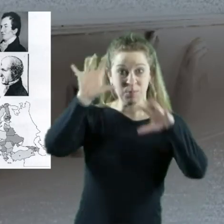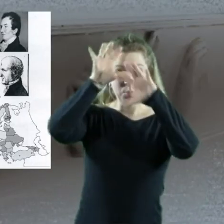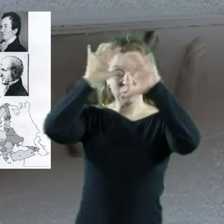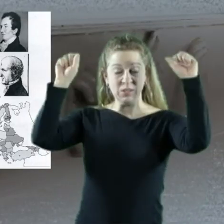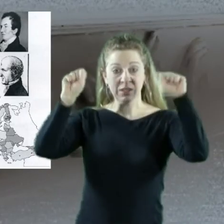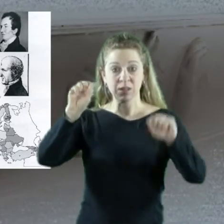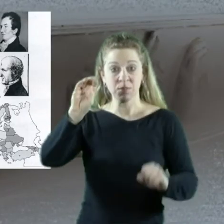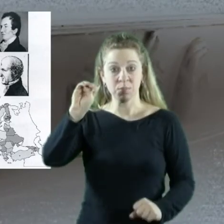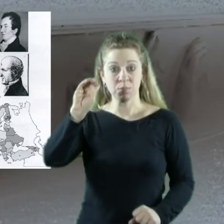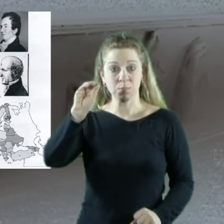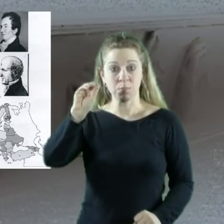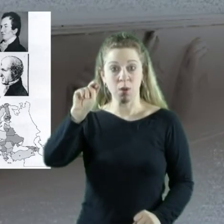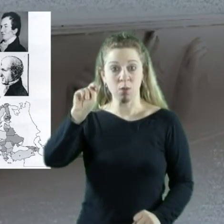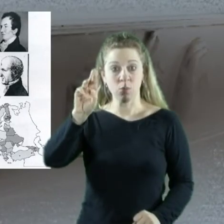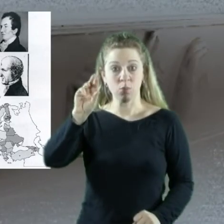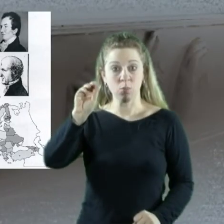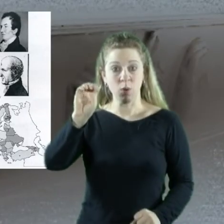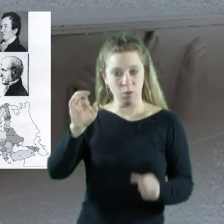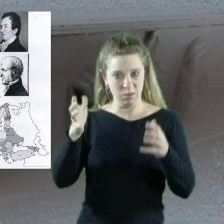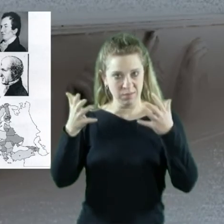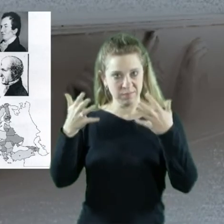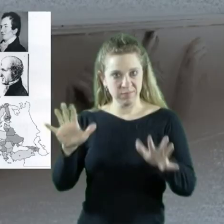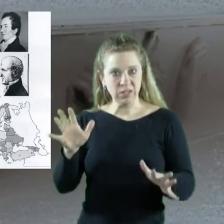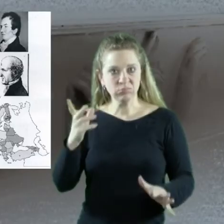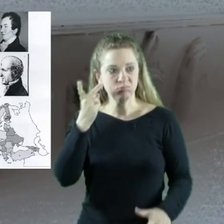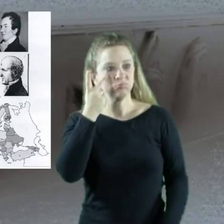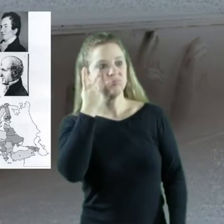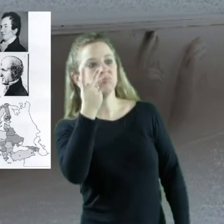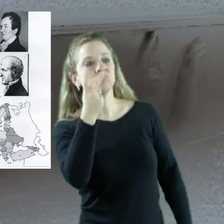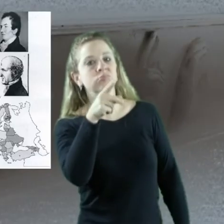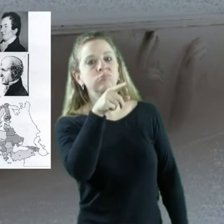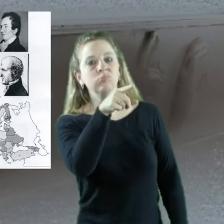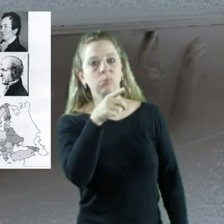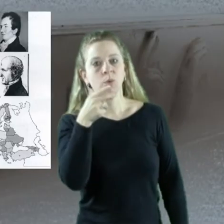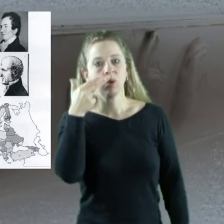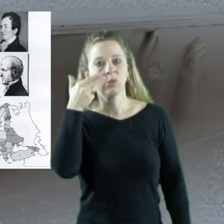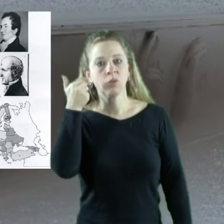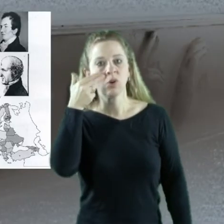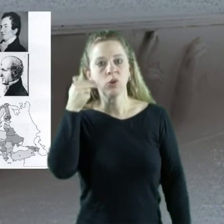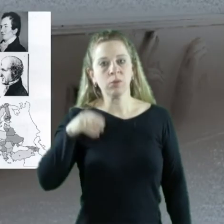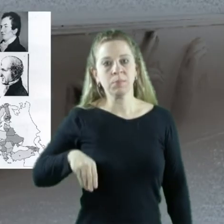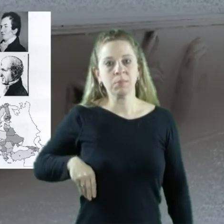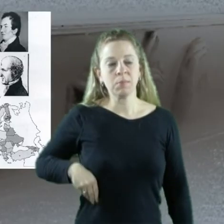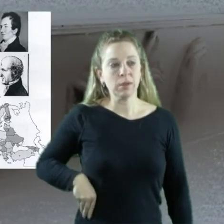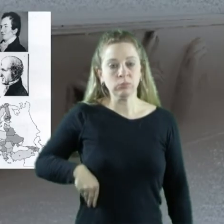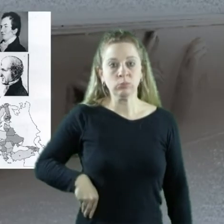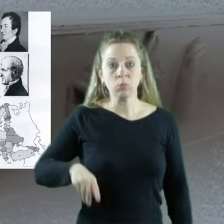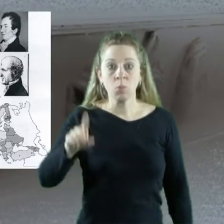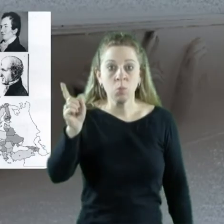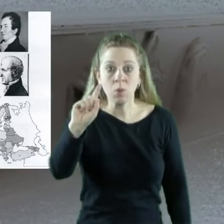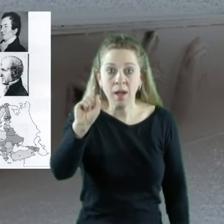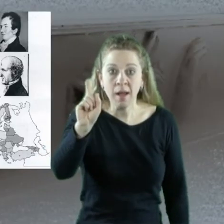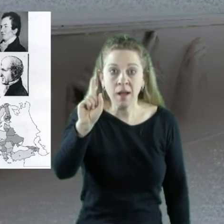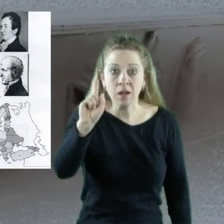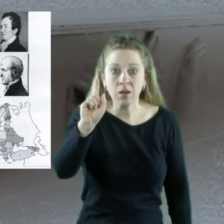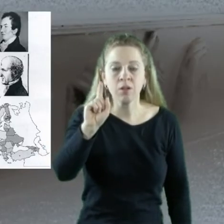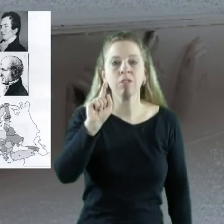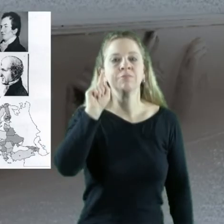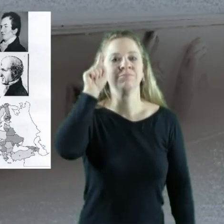Did you know President Monroe told Claire he had seen him and his former teacher Moseley in